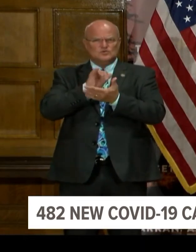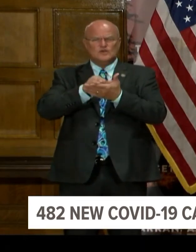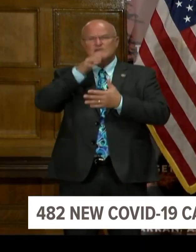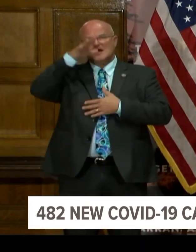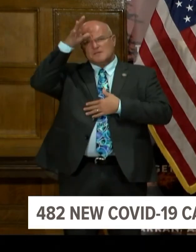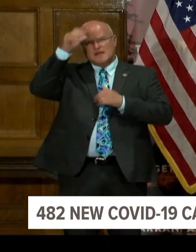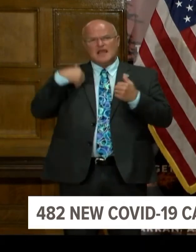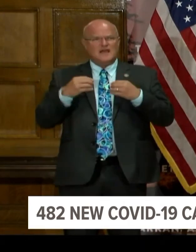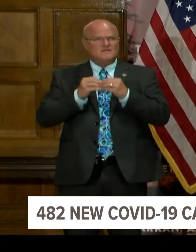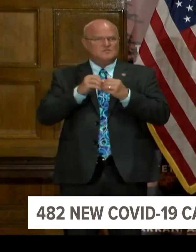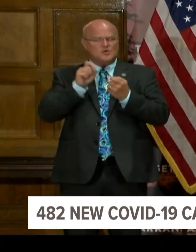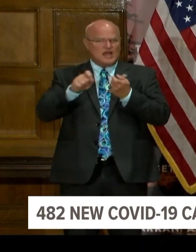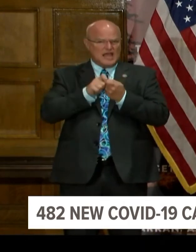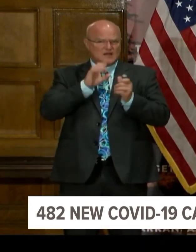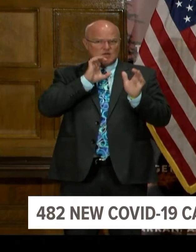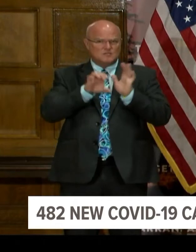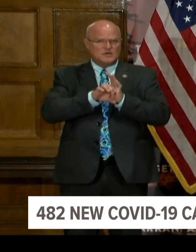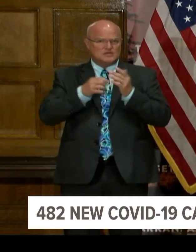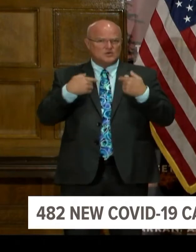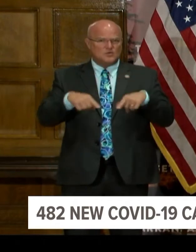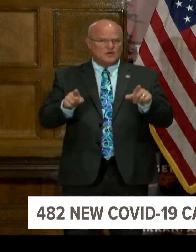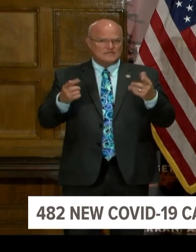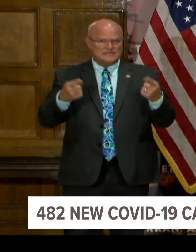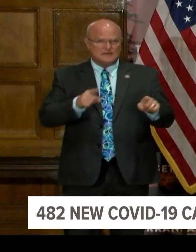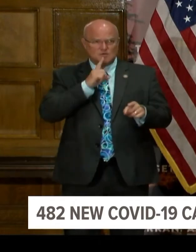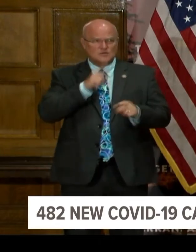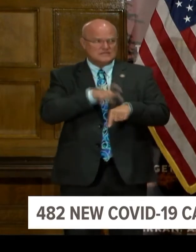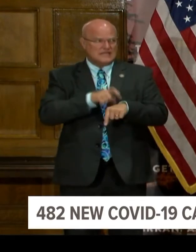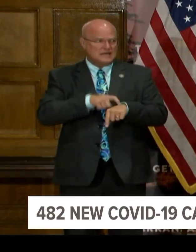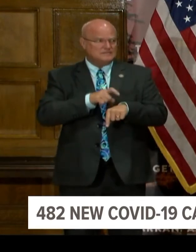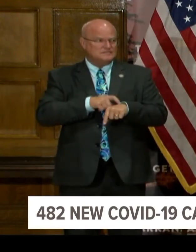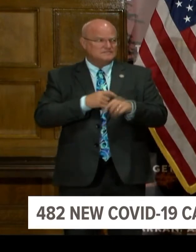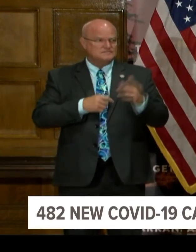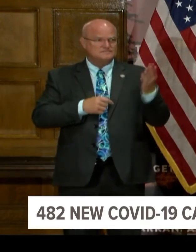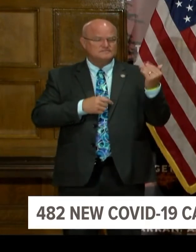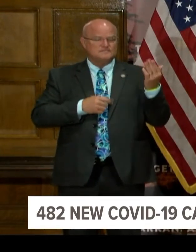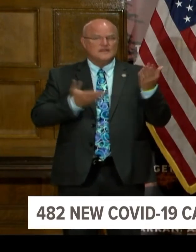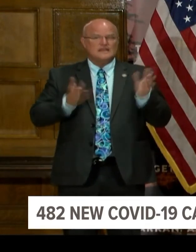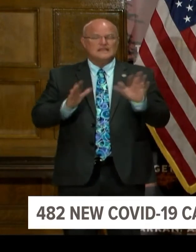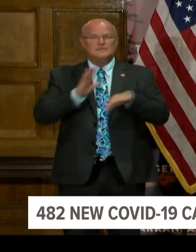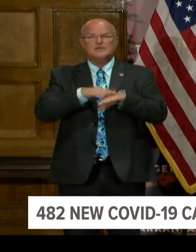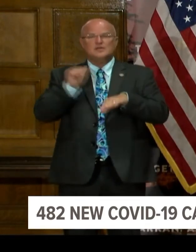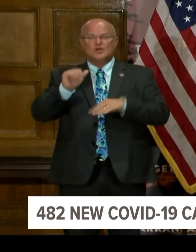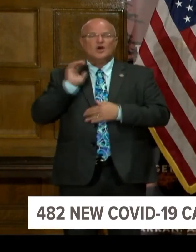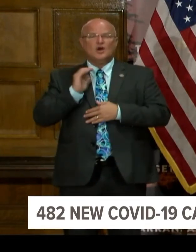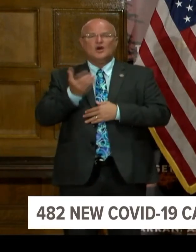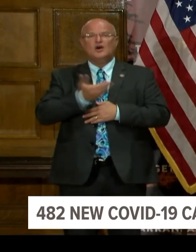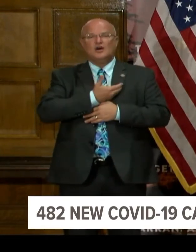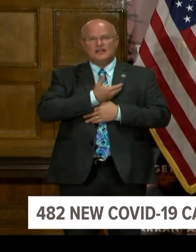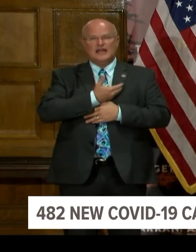parents can have a more accurate picture of what's happening in real time. Let me call our